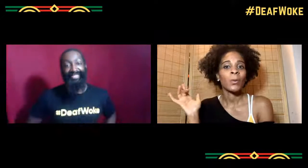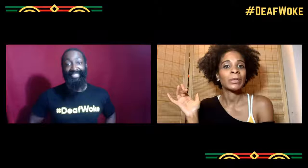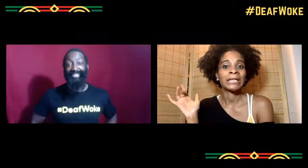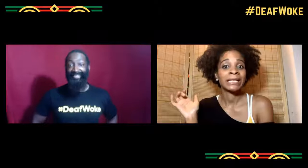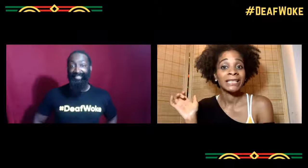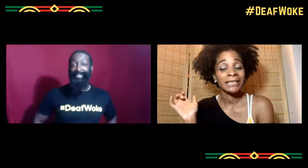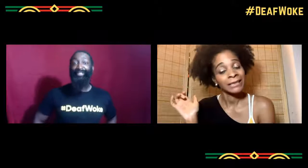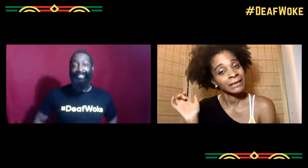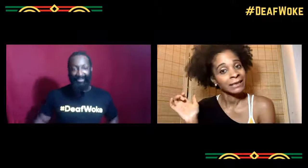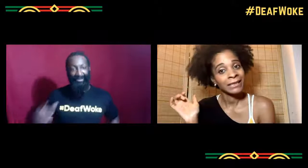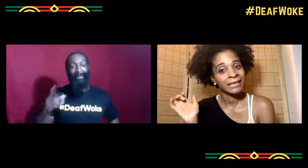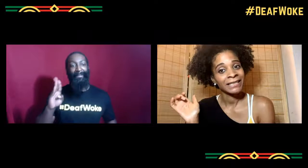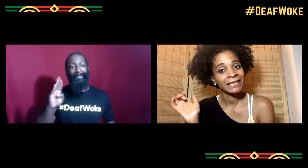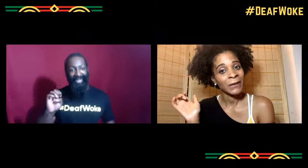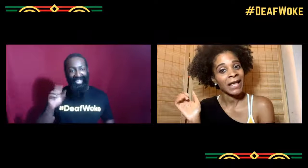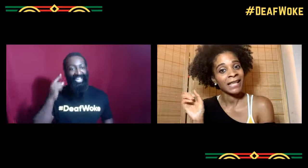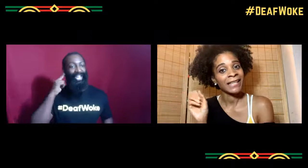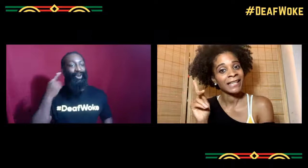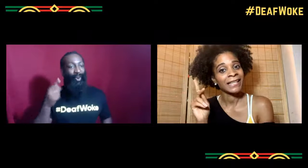and be golden.